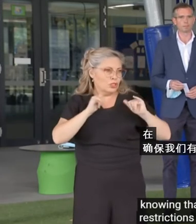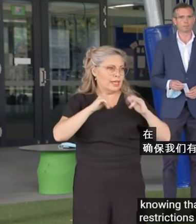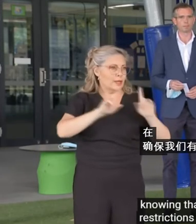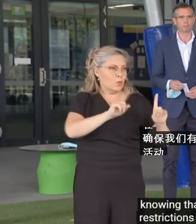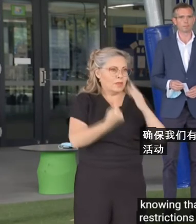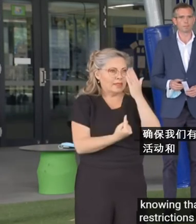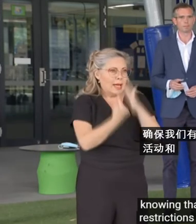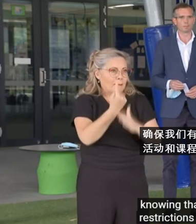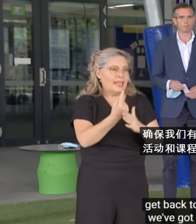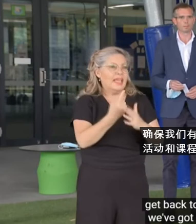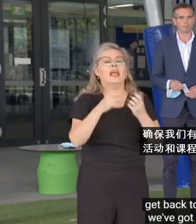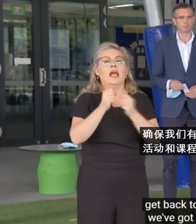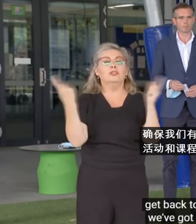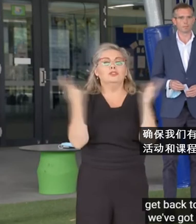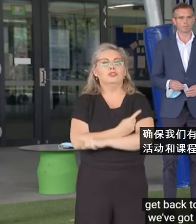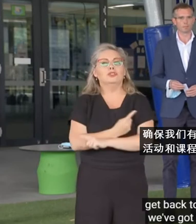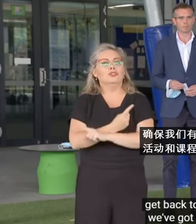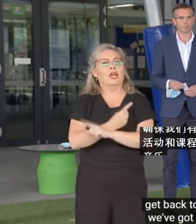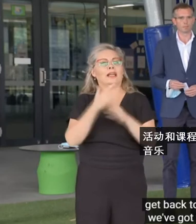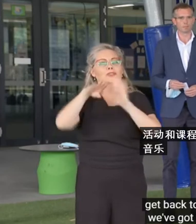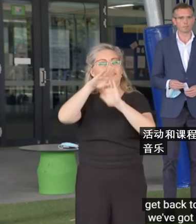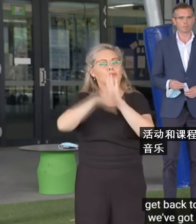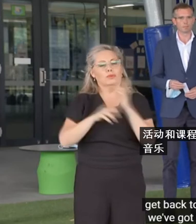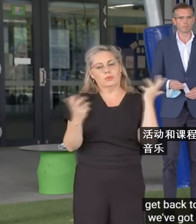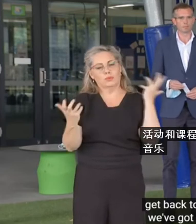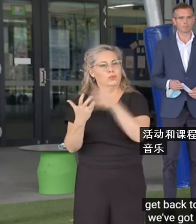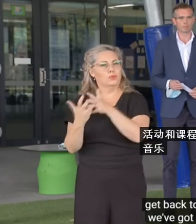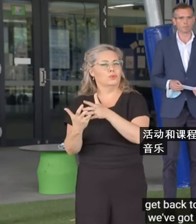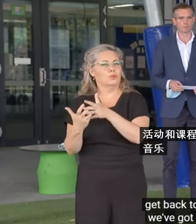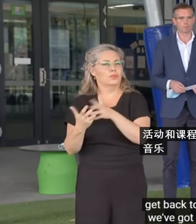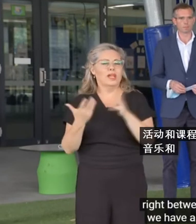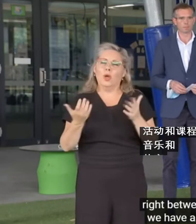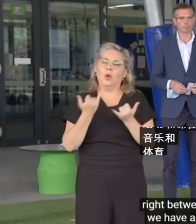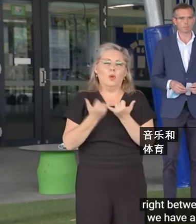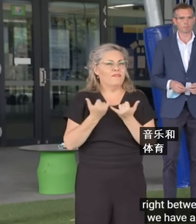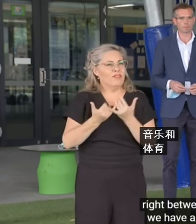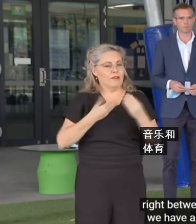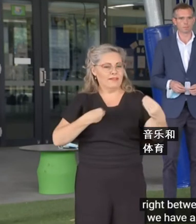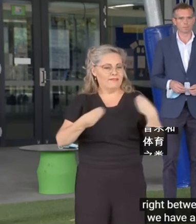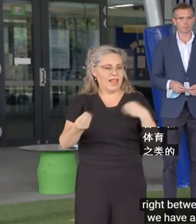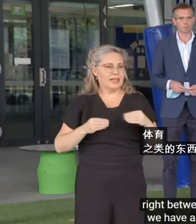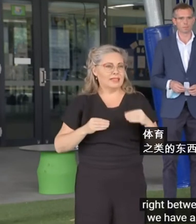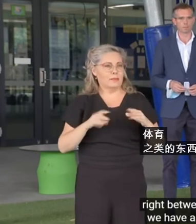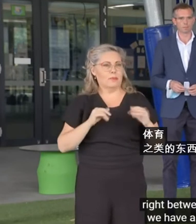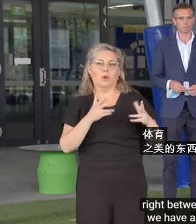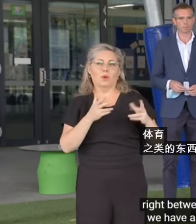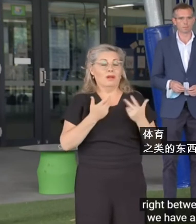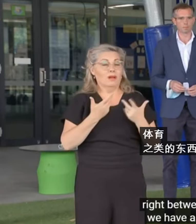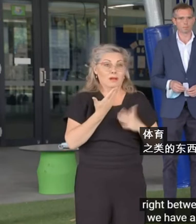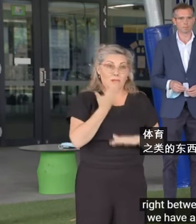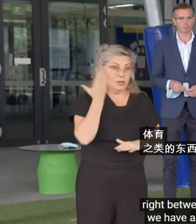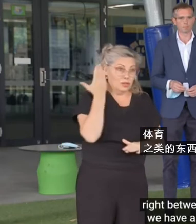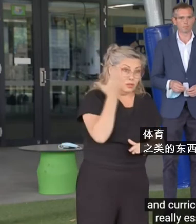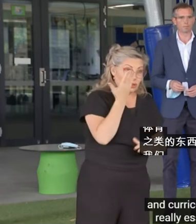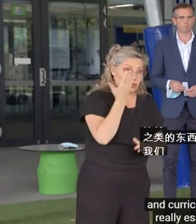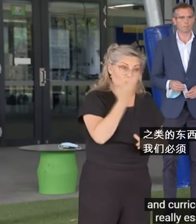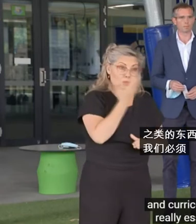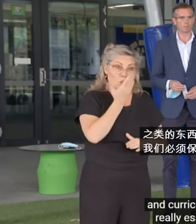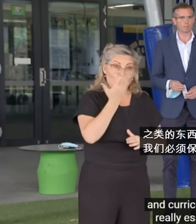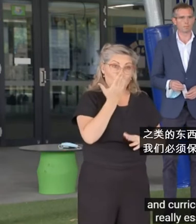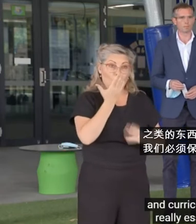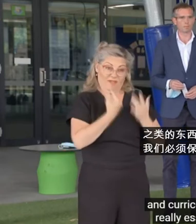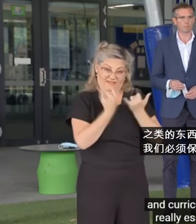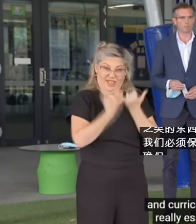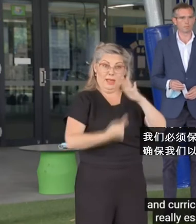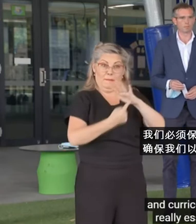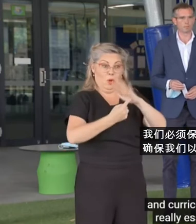have a lot of the activities and curriculum parts that are really essential, things like music and sport, as part of what we offer at school. But we've got